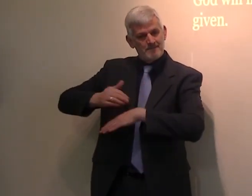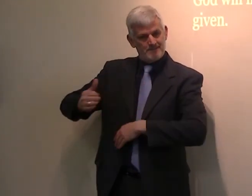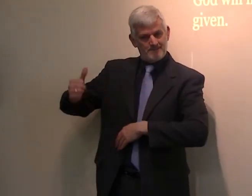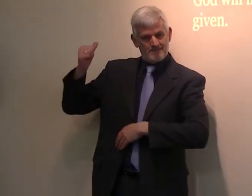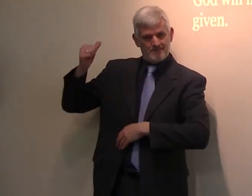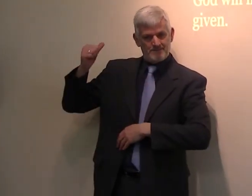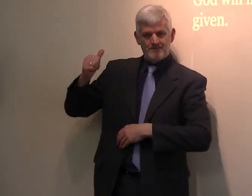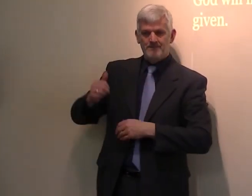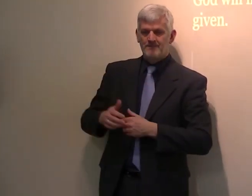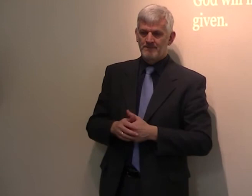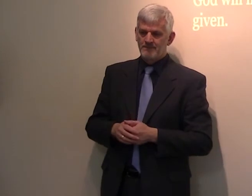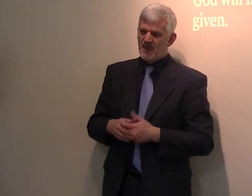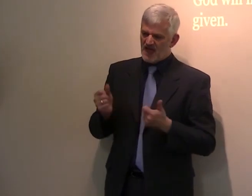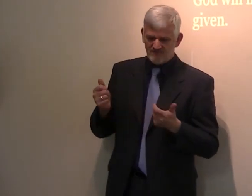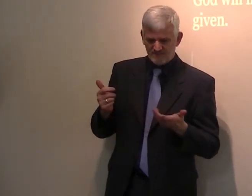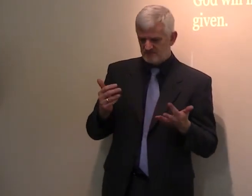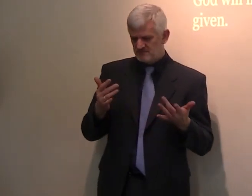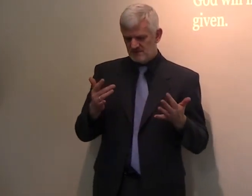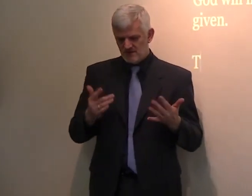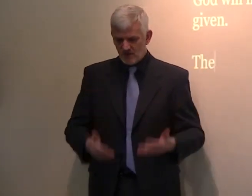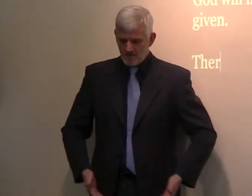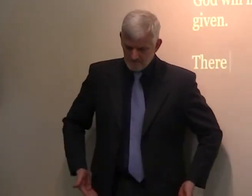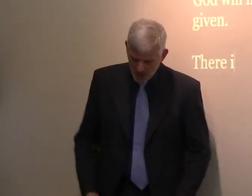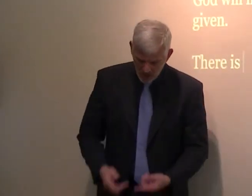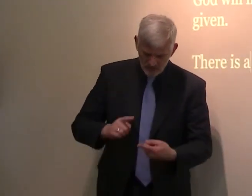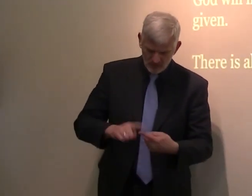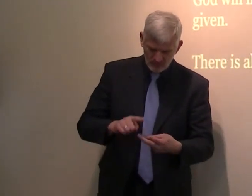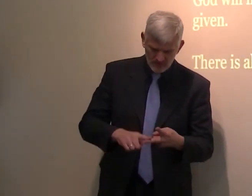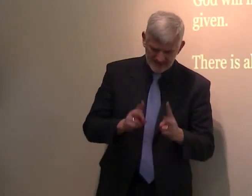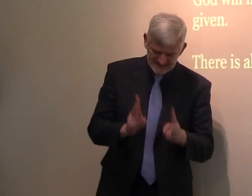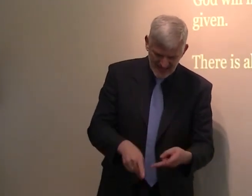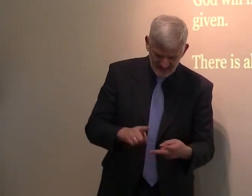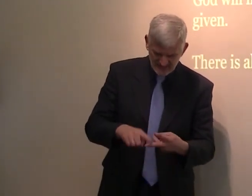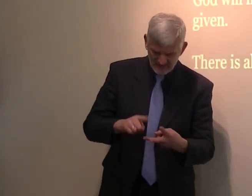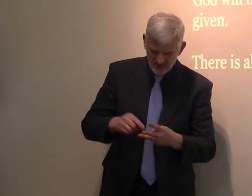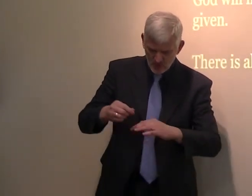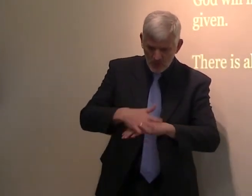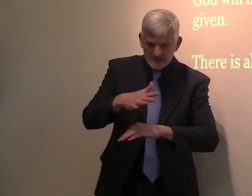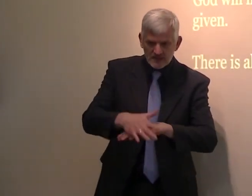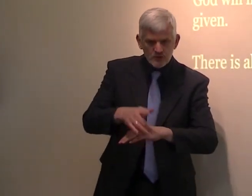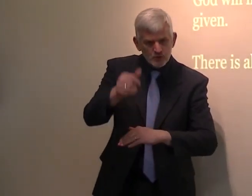birth, for death, or even weddings, there is a register in the town hall where names are